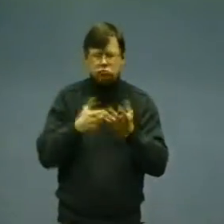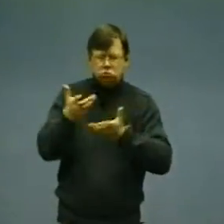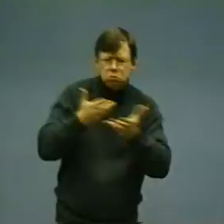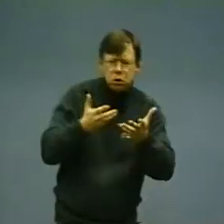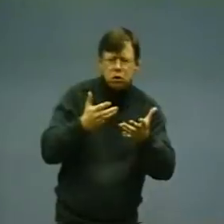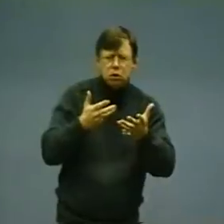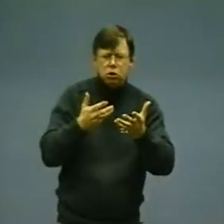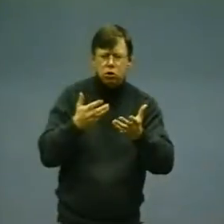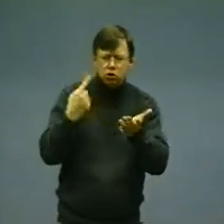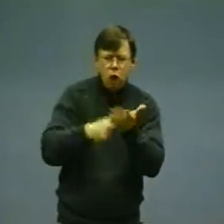So